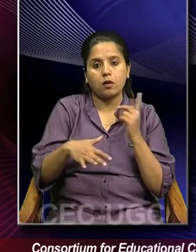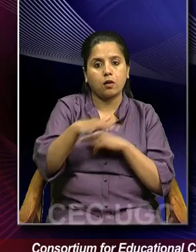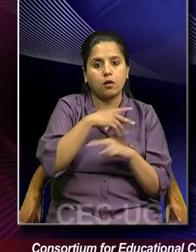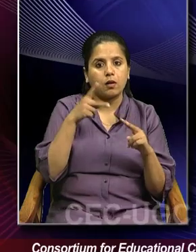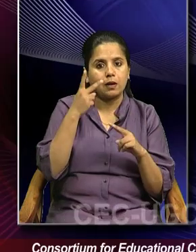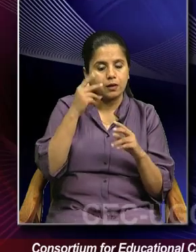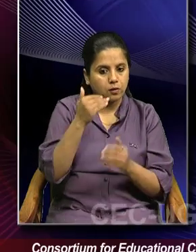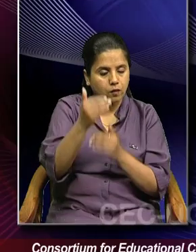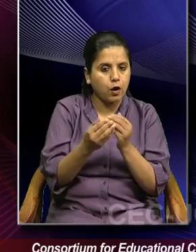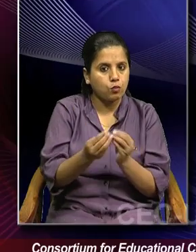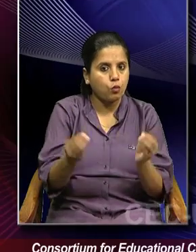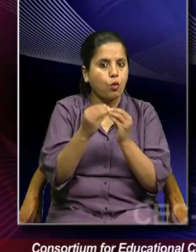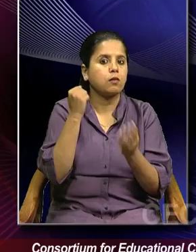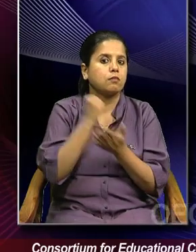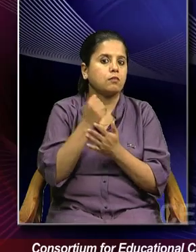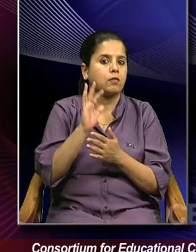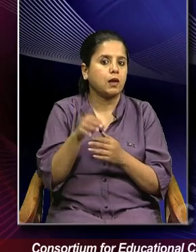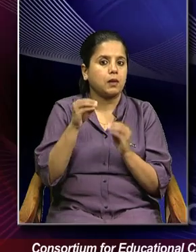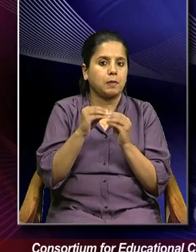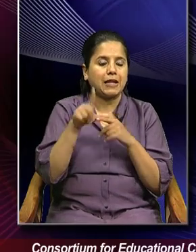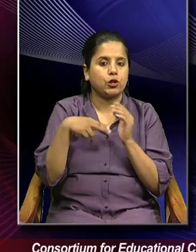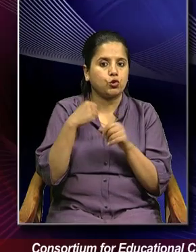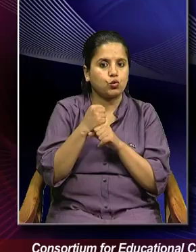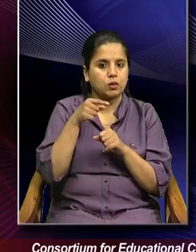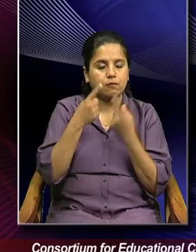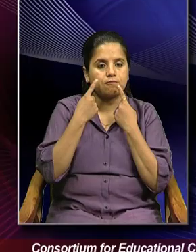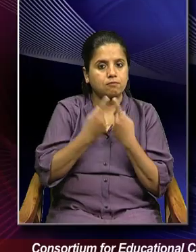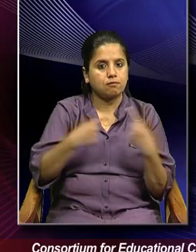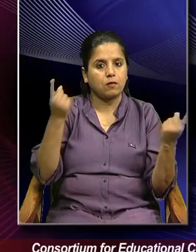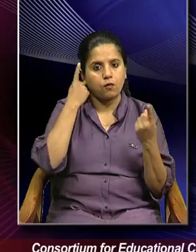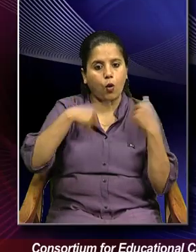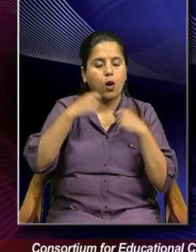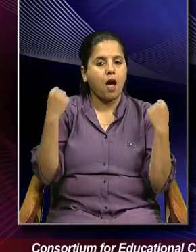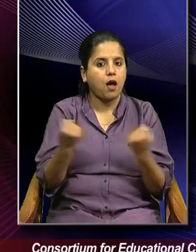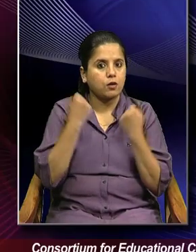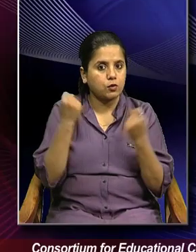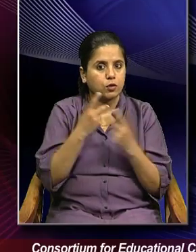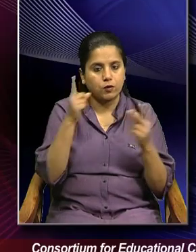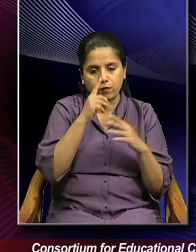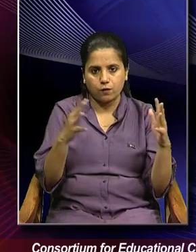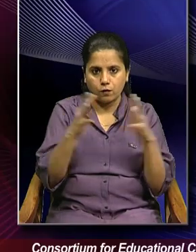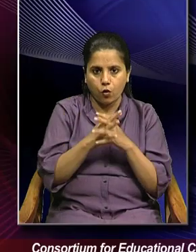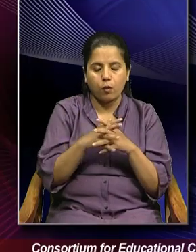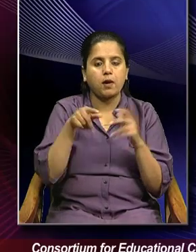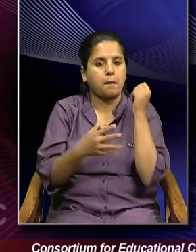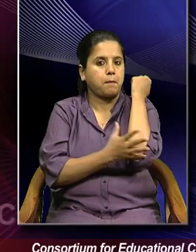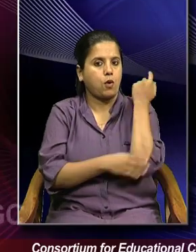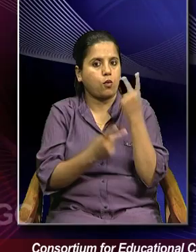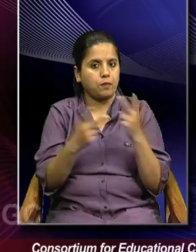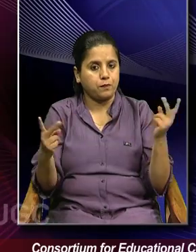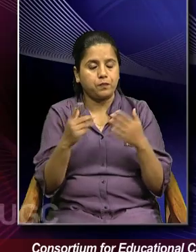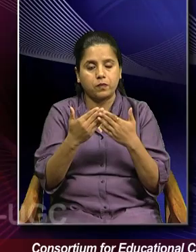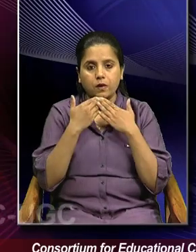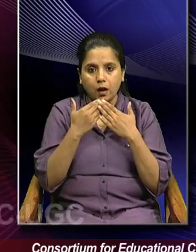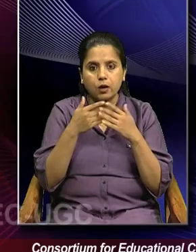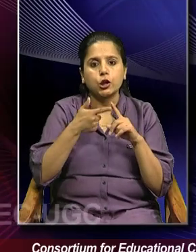put forward in the Beijing Declaration and Platform for Action, from women and poverty, education